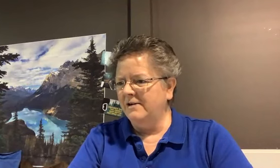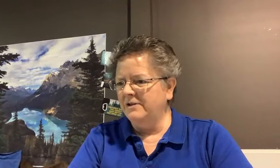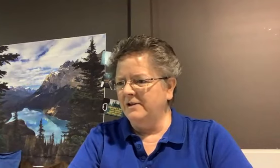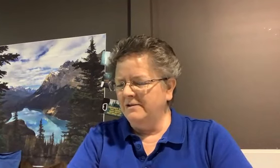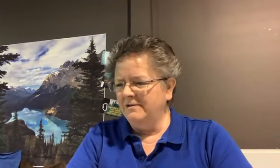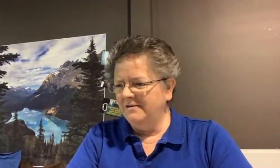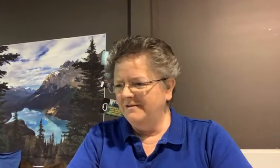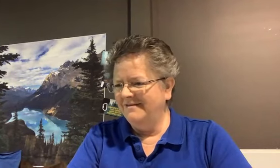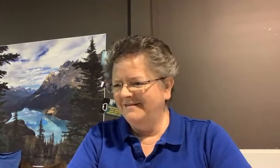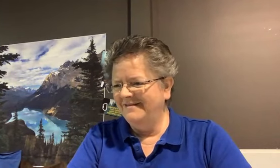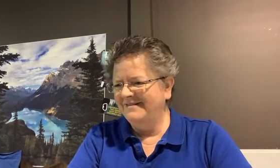Crystal.